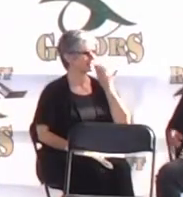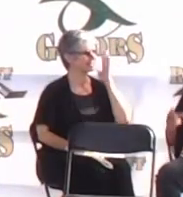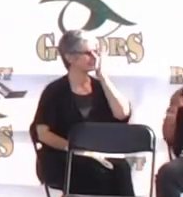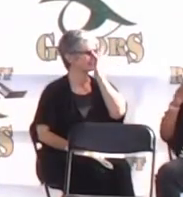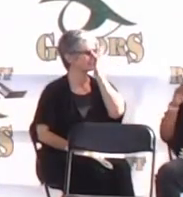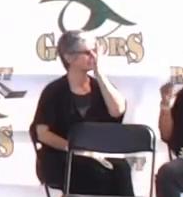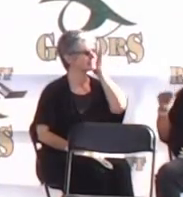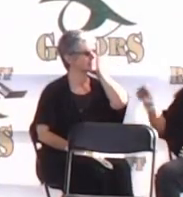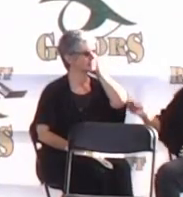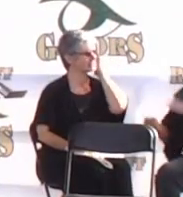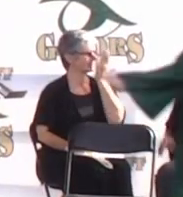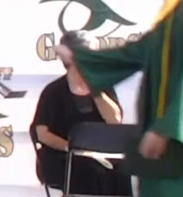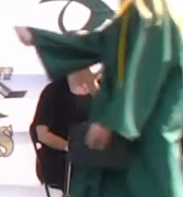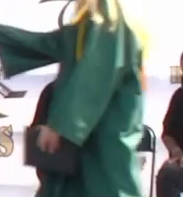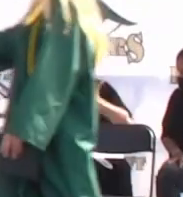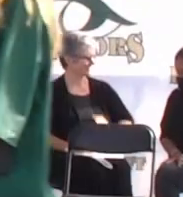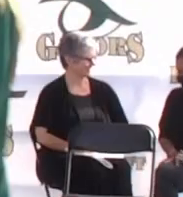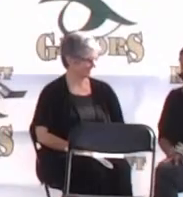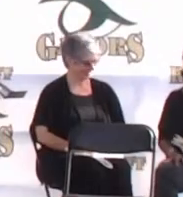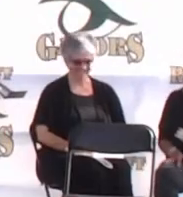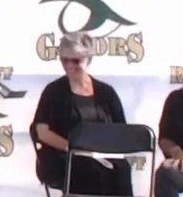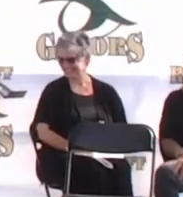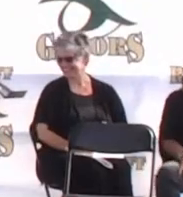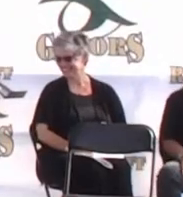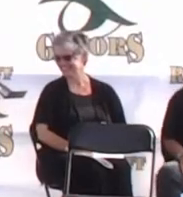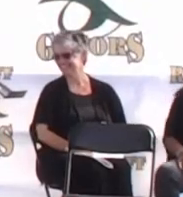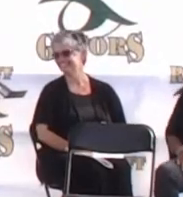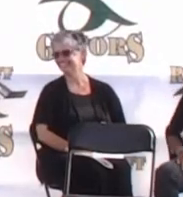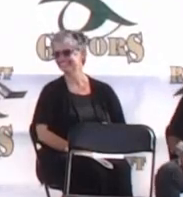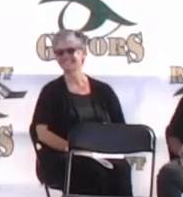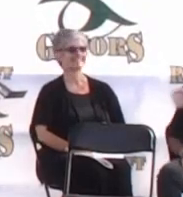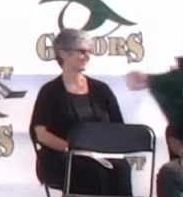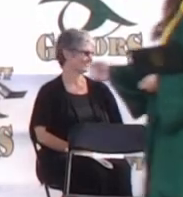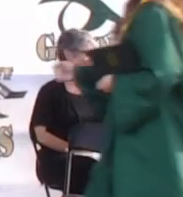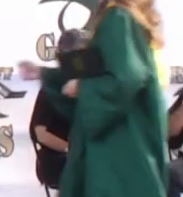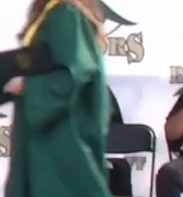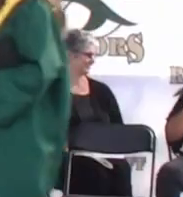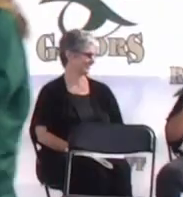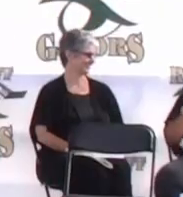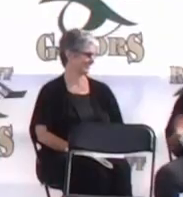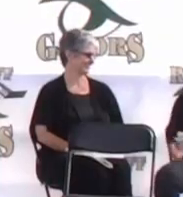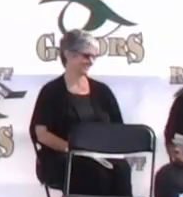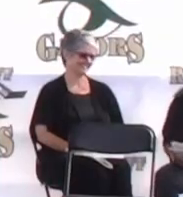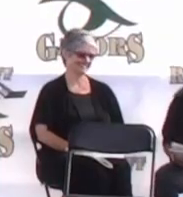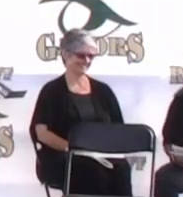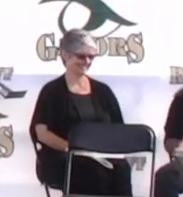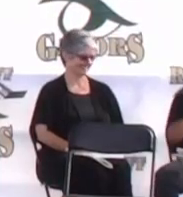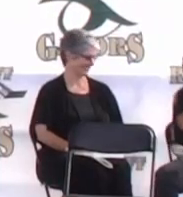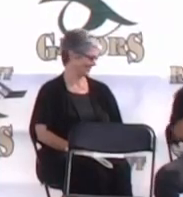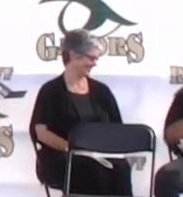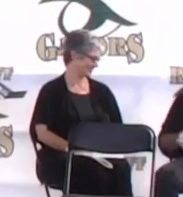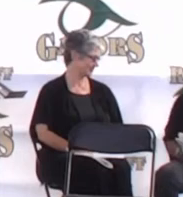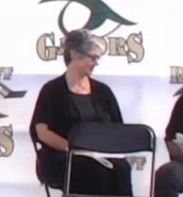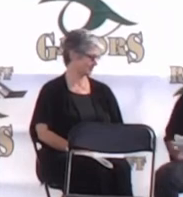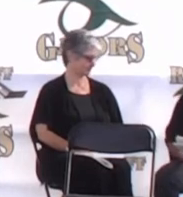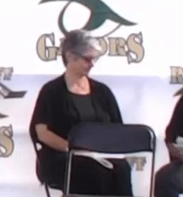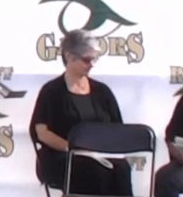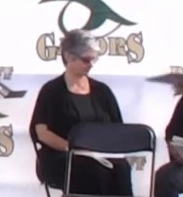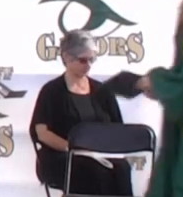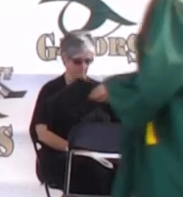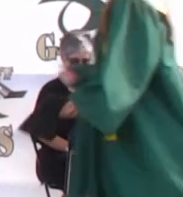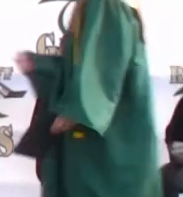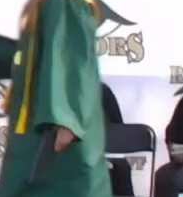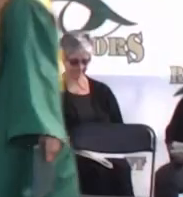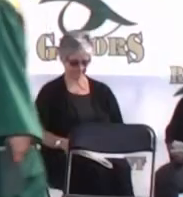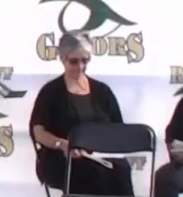Madison Elizabeth Light. Maisie Sarah McNaughton. Breely K. Schildneck, honor